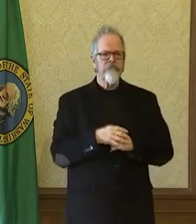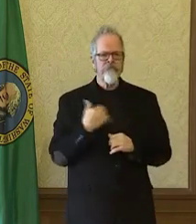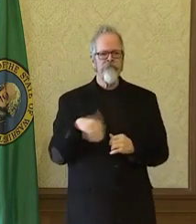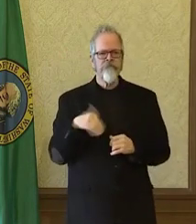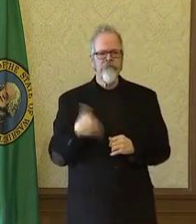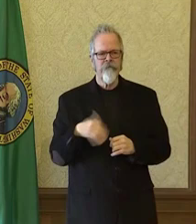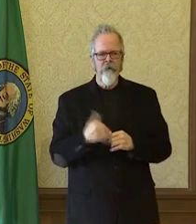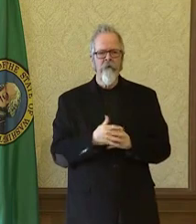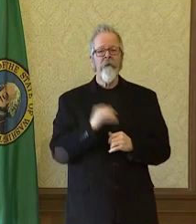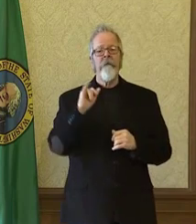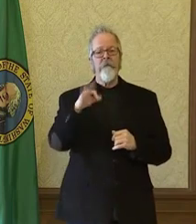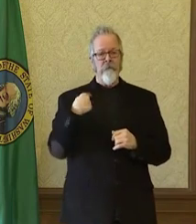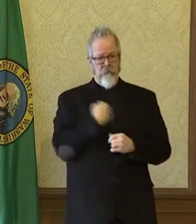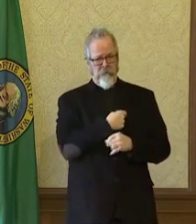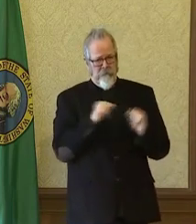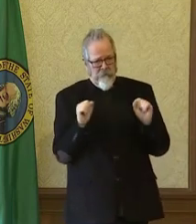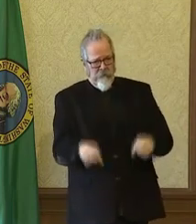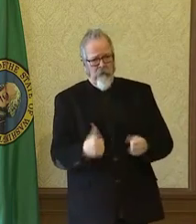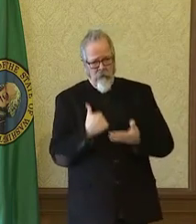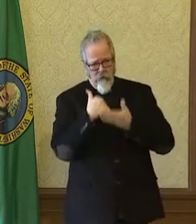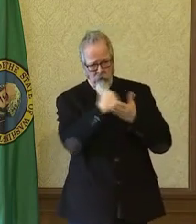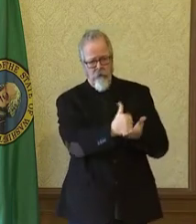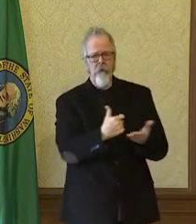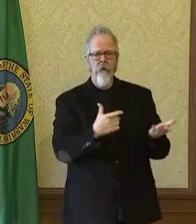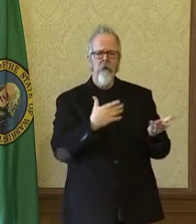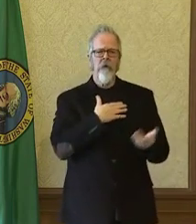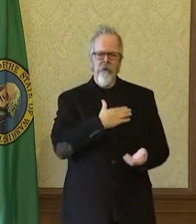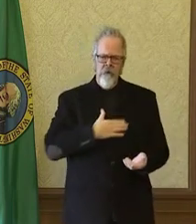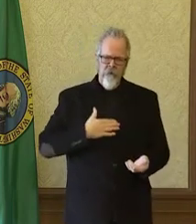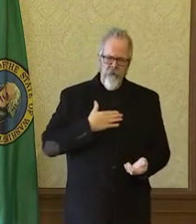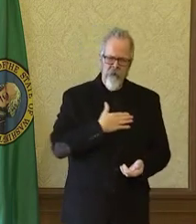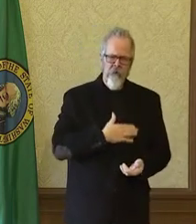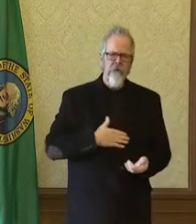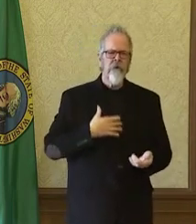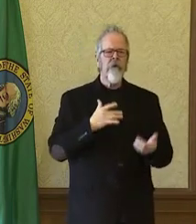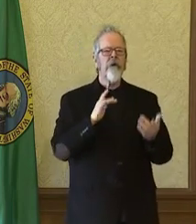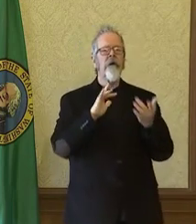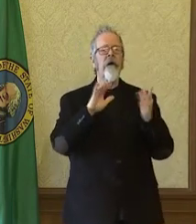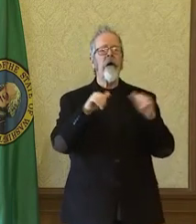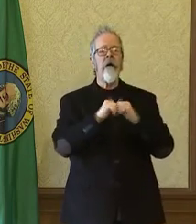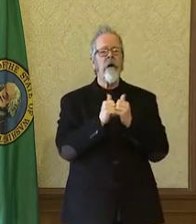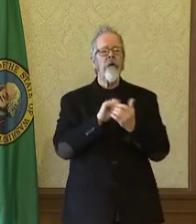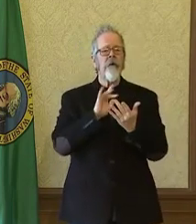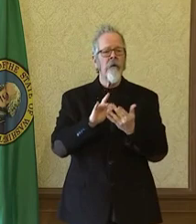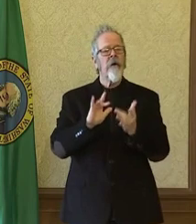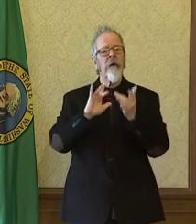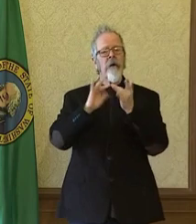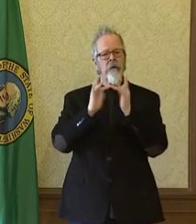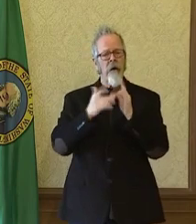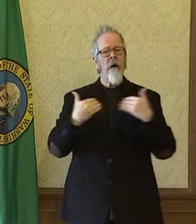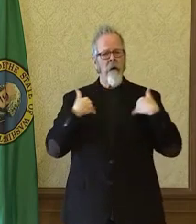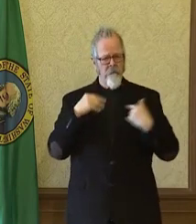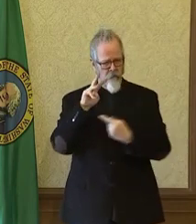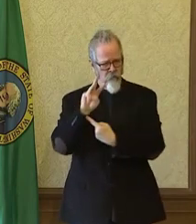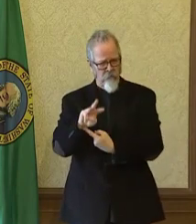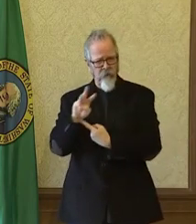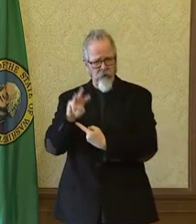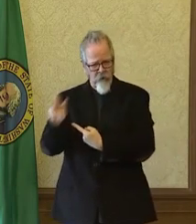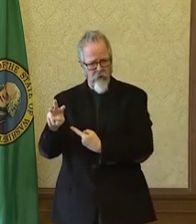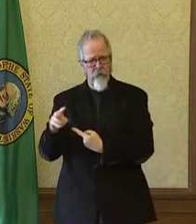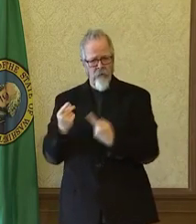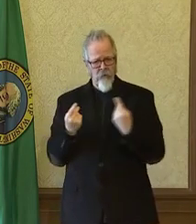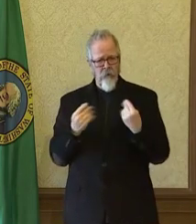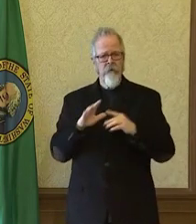banks. I also obviously want to offer the possibilities of helping our restaurants survive. We can all